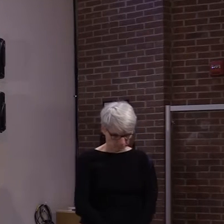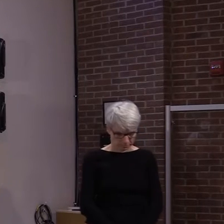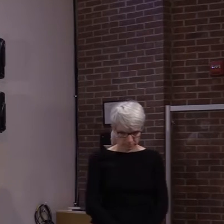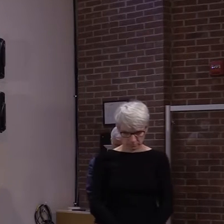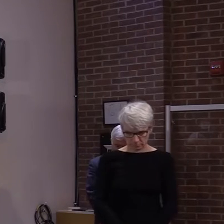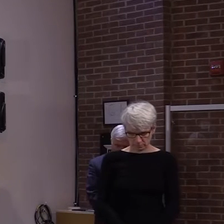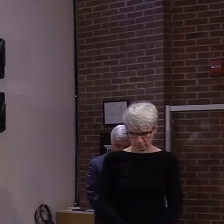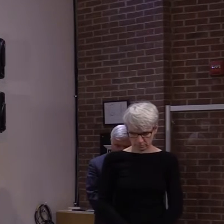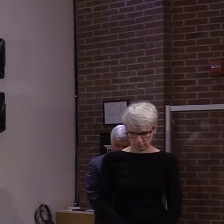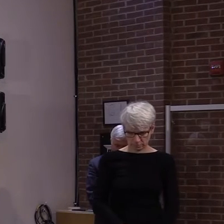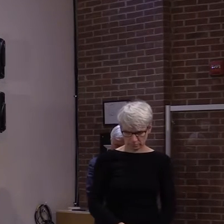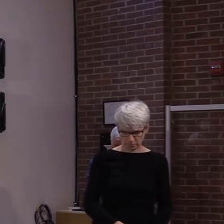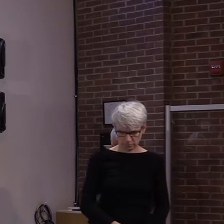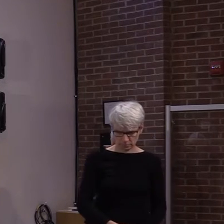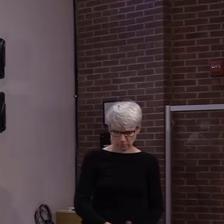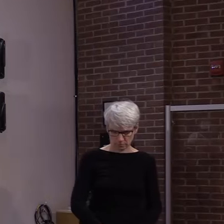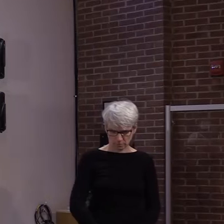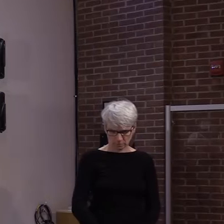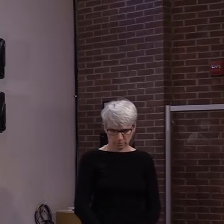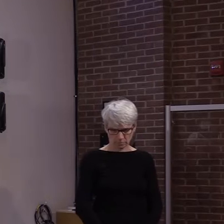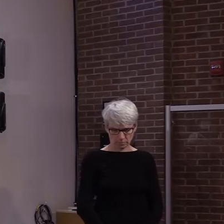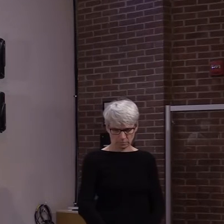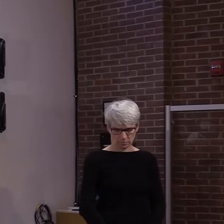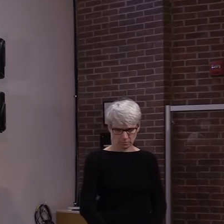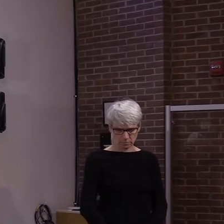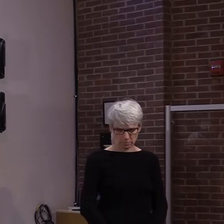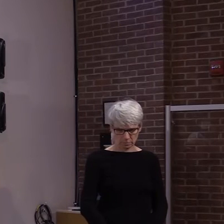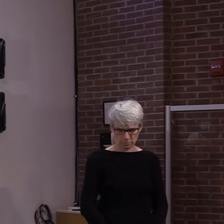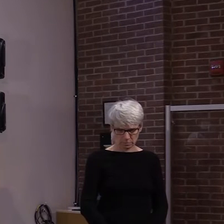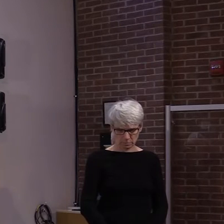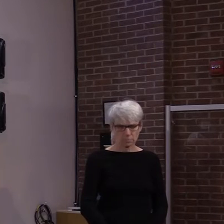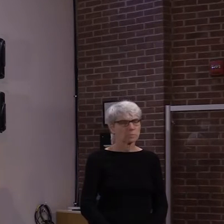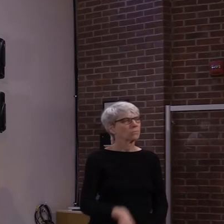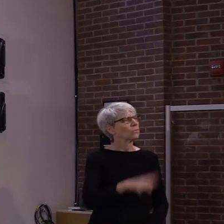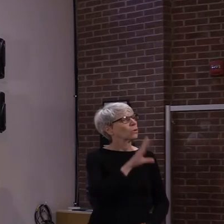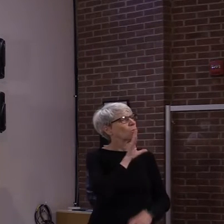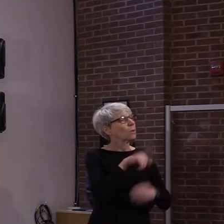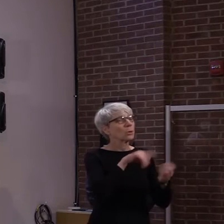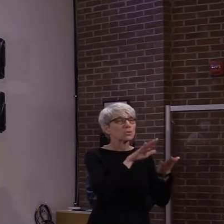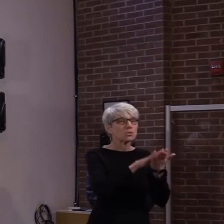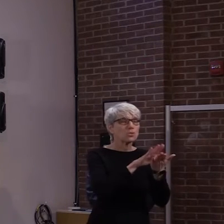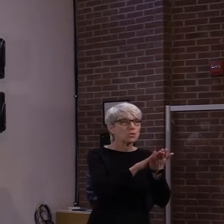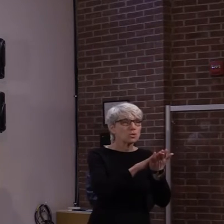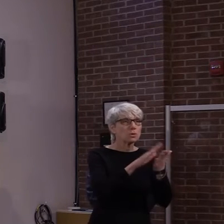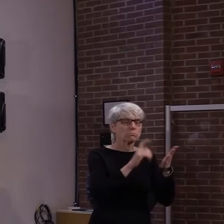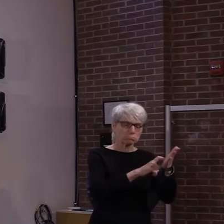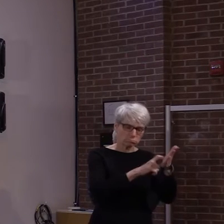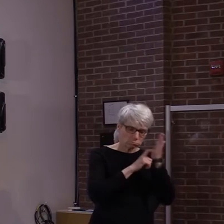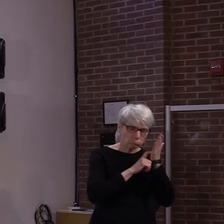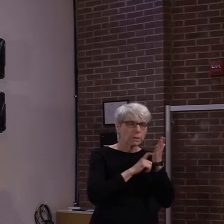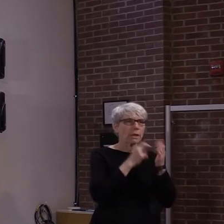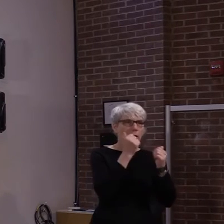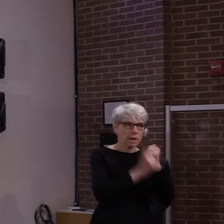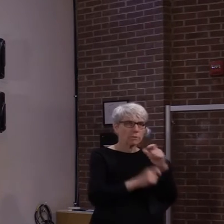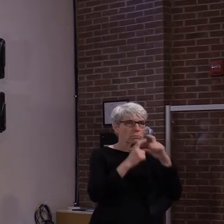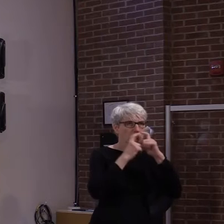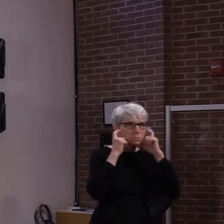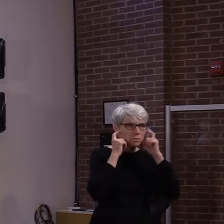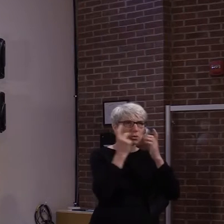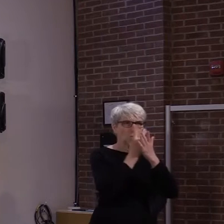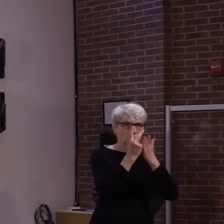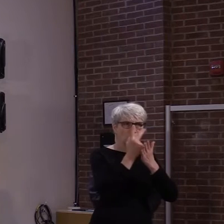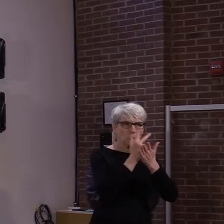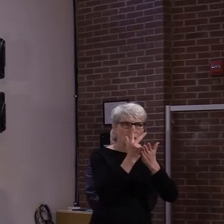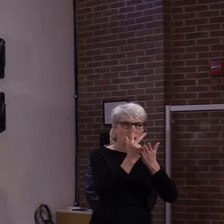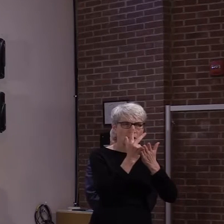So I assume that the mask rule for just 2 to 3 weeks in schools is because you expect to see the cases go down. Is